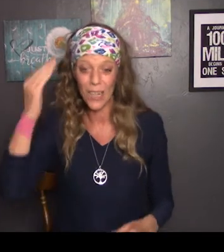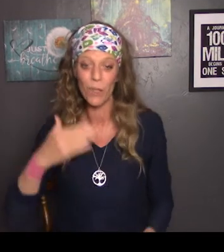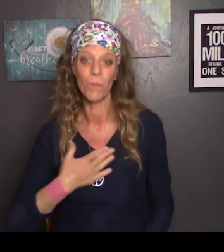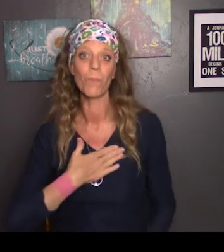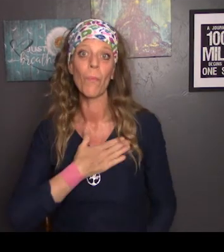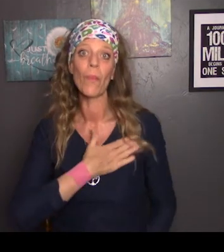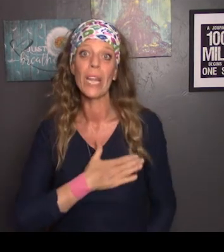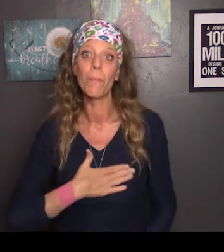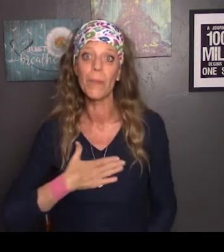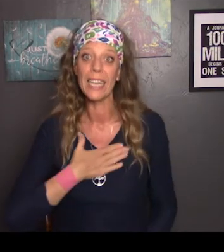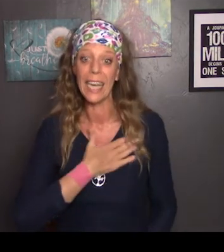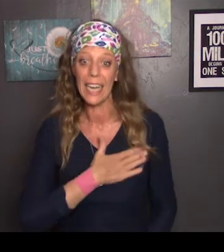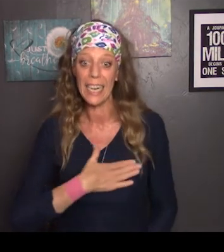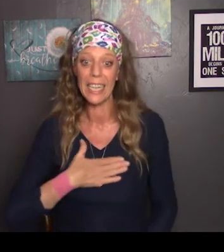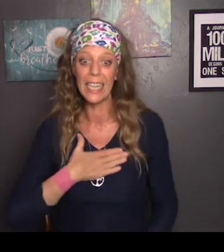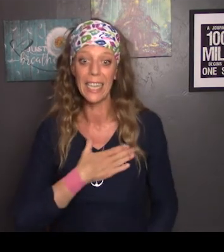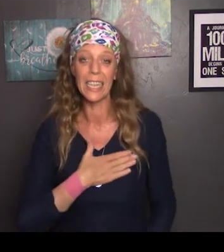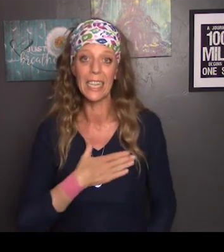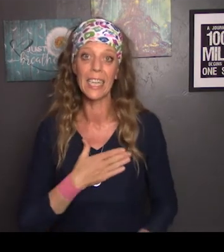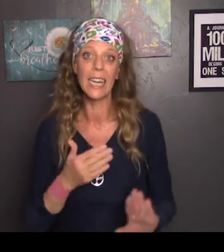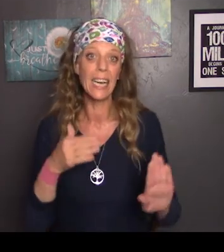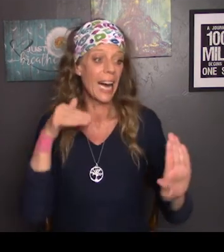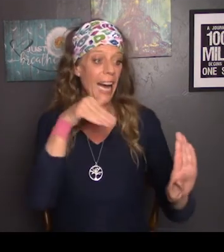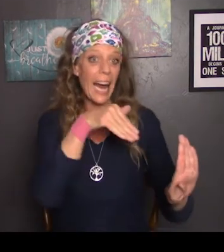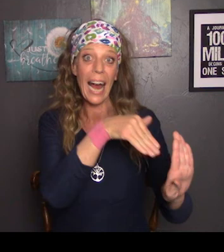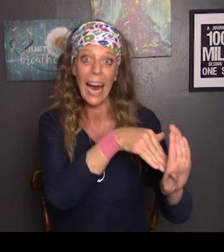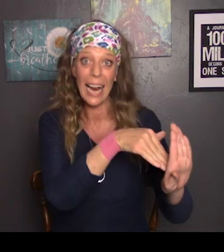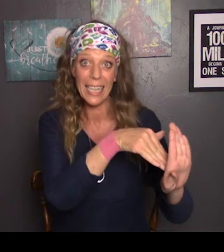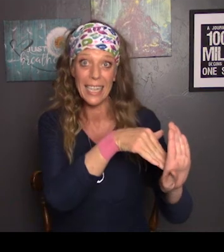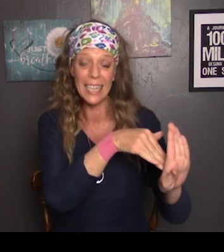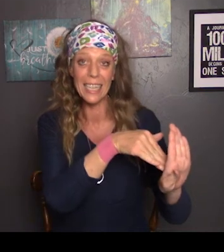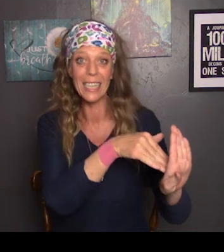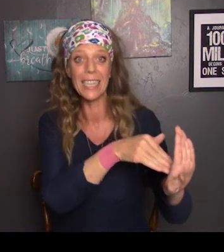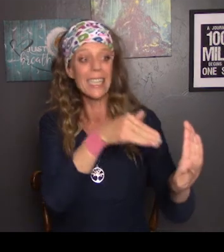know. Please. At.